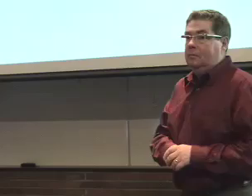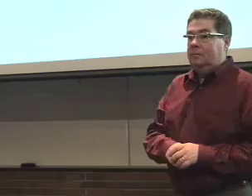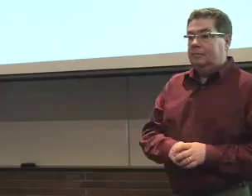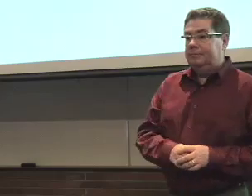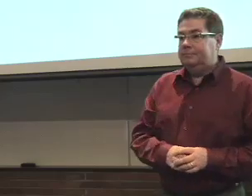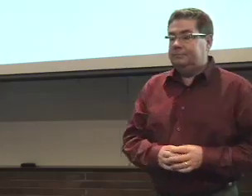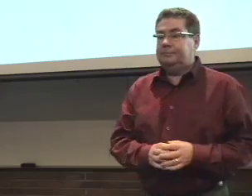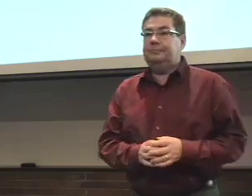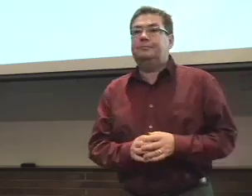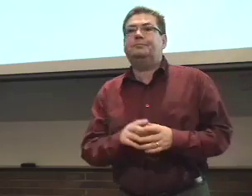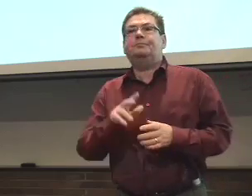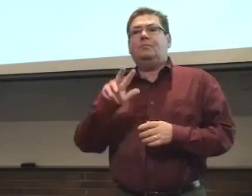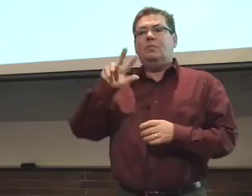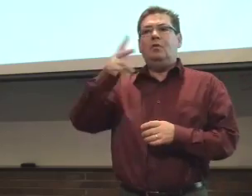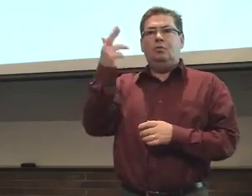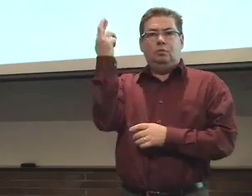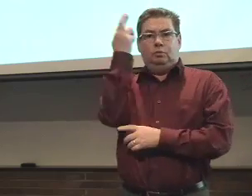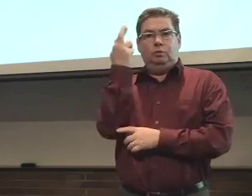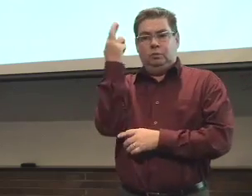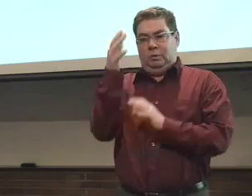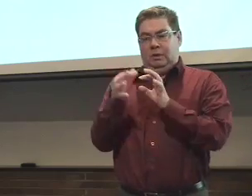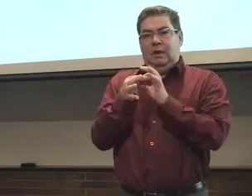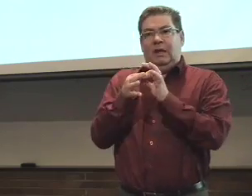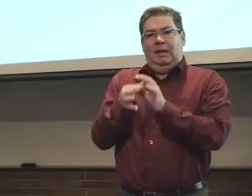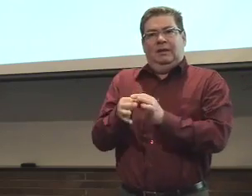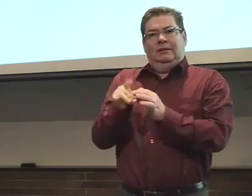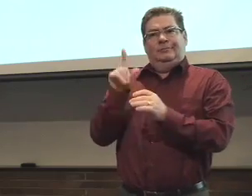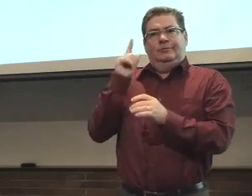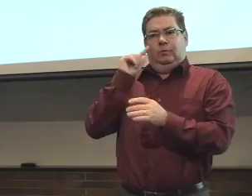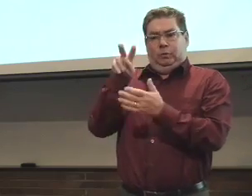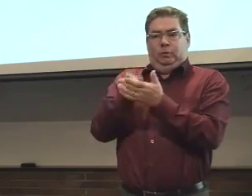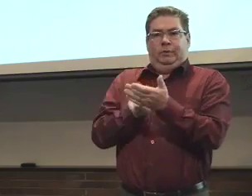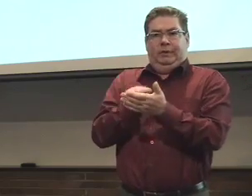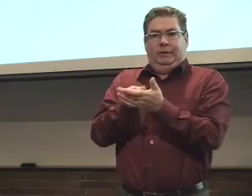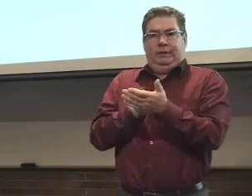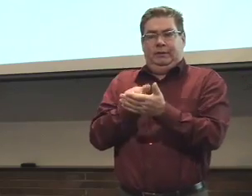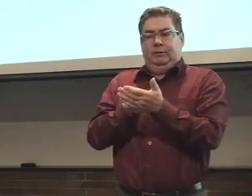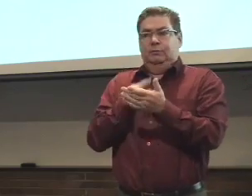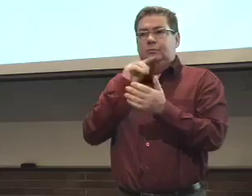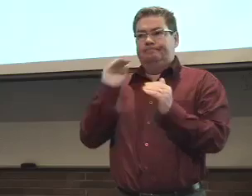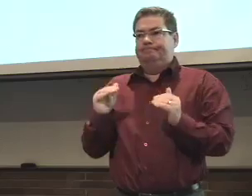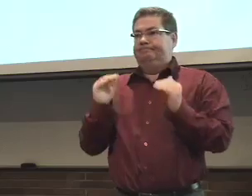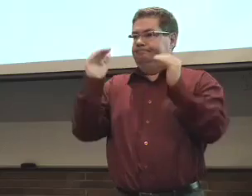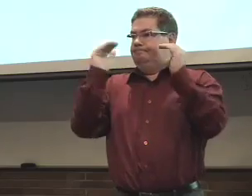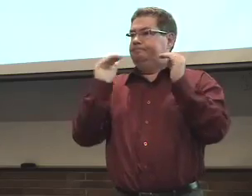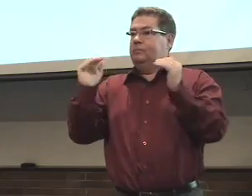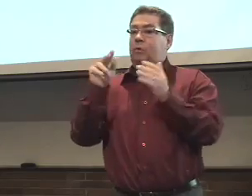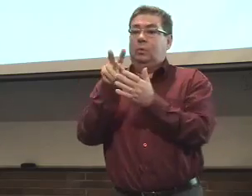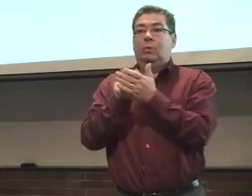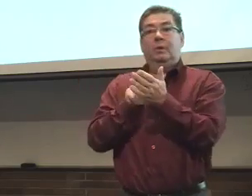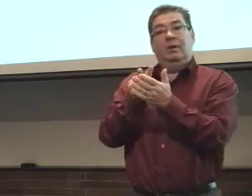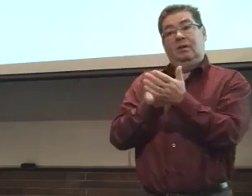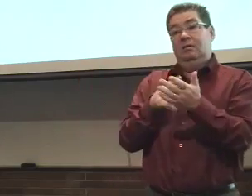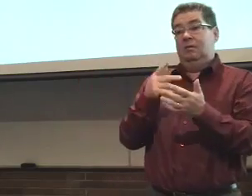The third factor and reason why they get to this level is because reading is much more than just reading the